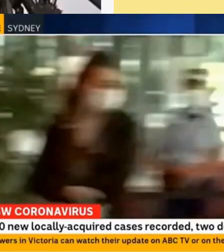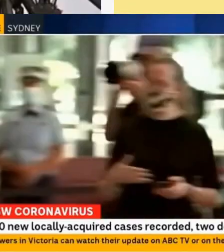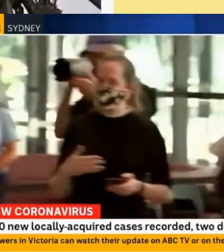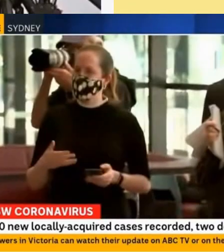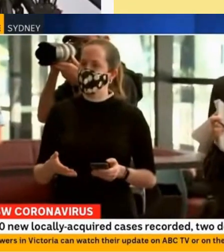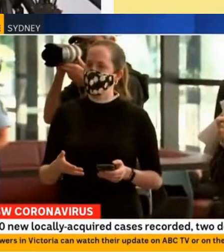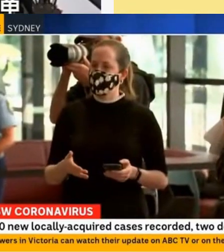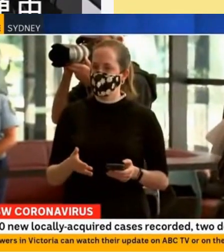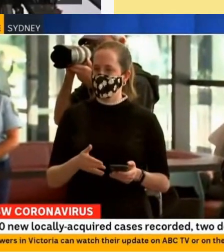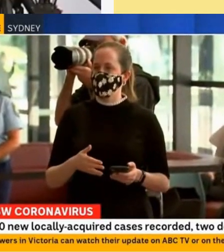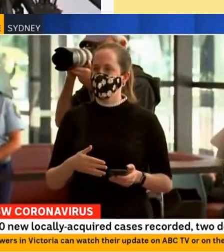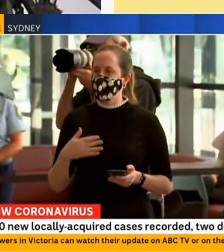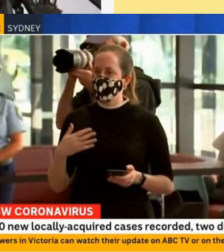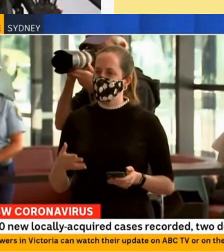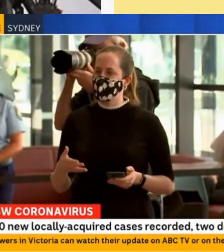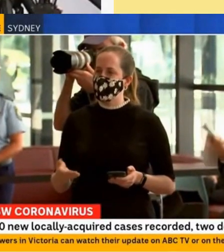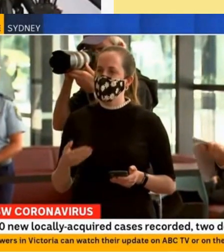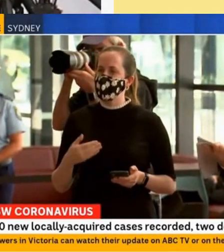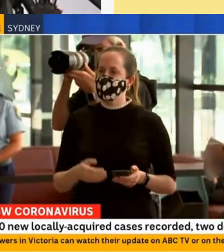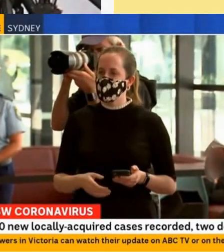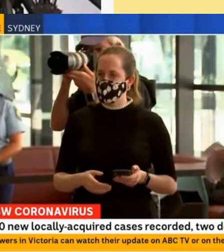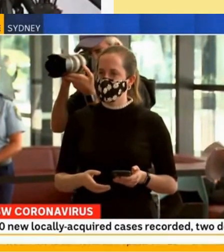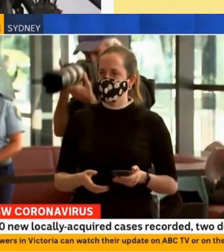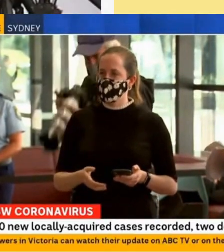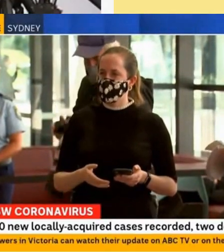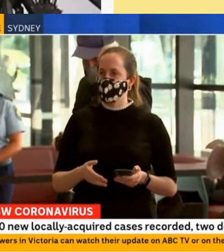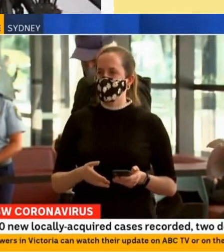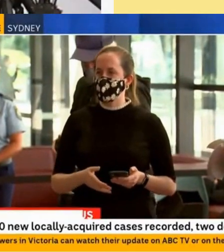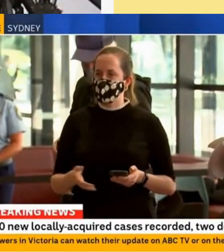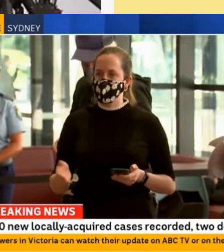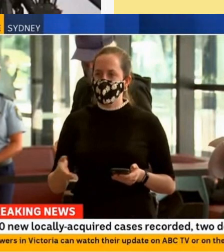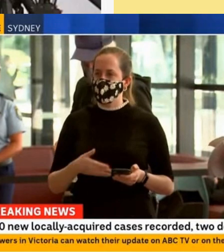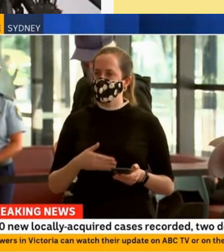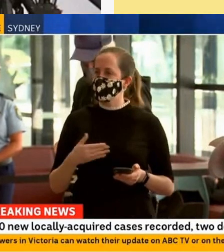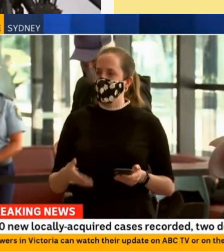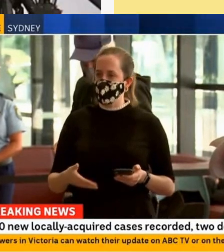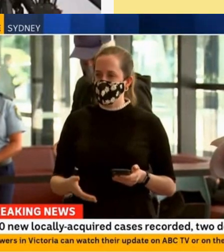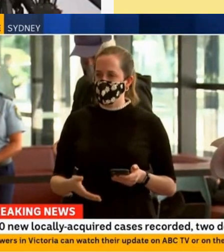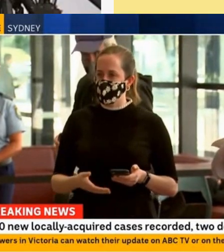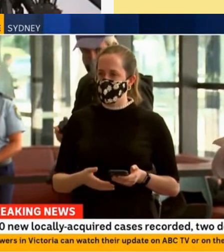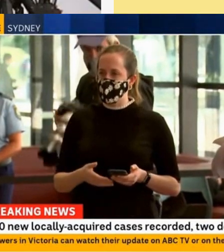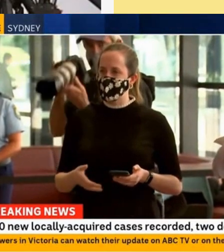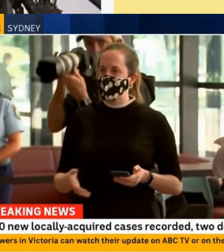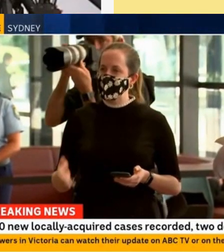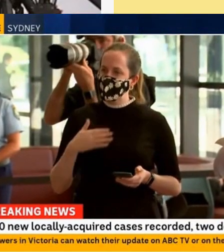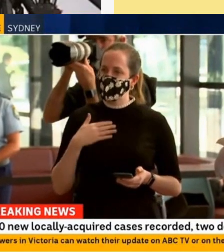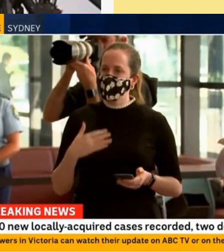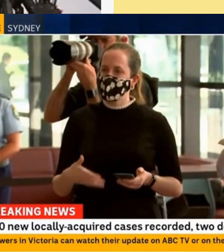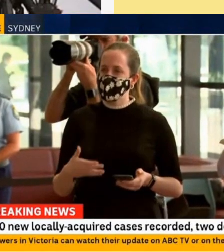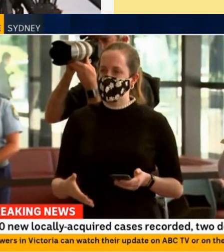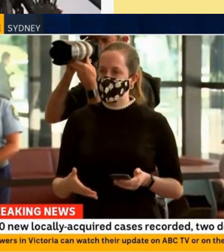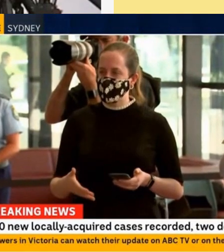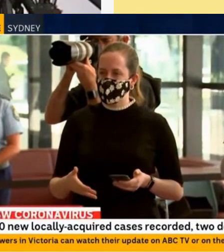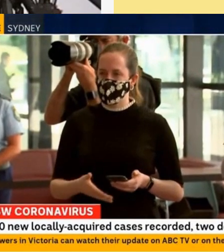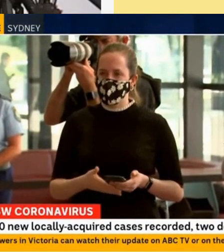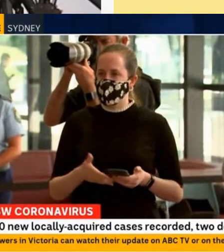You're using 7-day lockdowns in regional New South Wales, but we're hearing that test results in some of those places are taking up to 5 days to come back. So what are